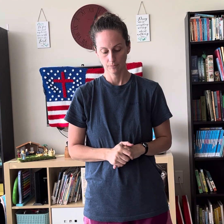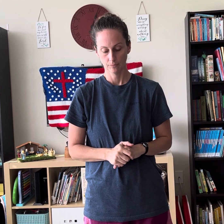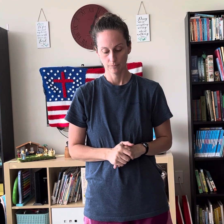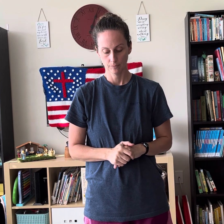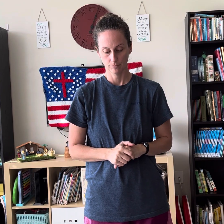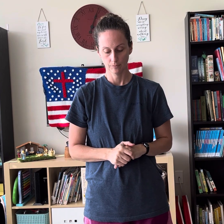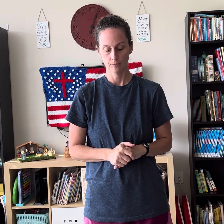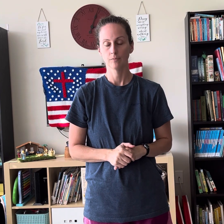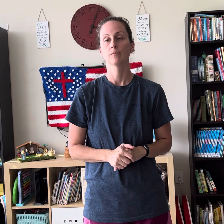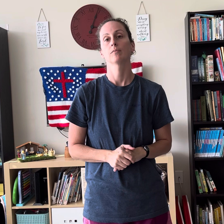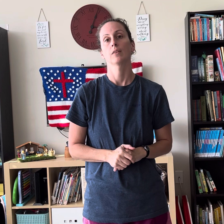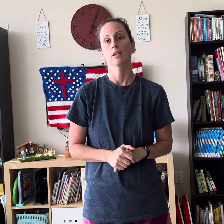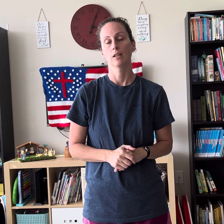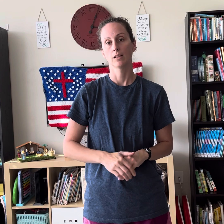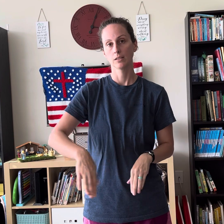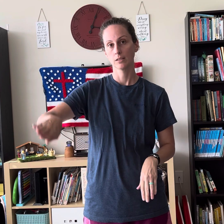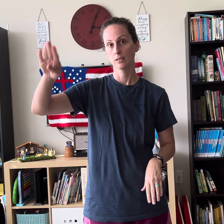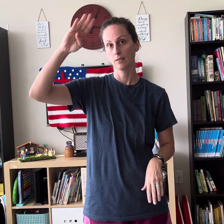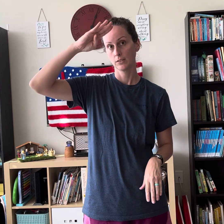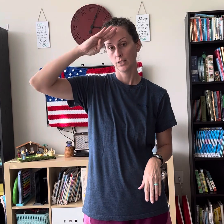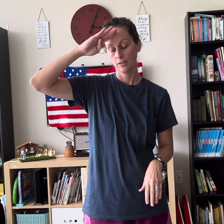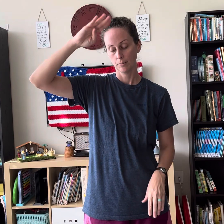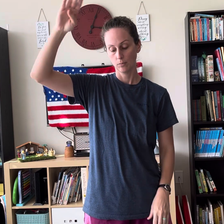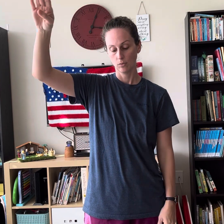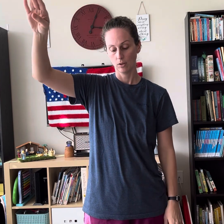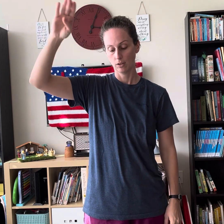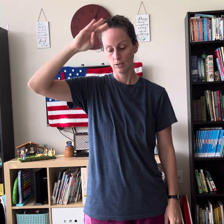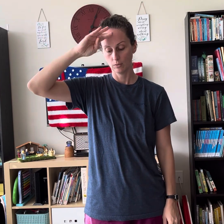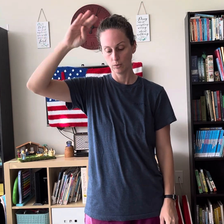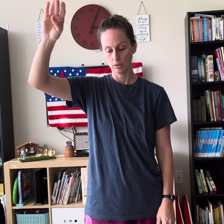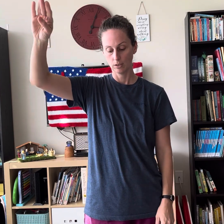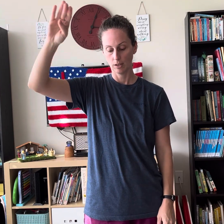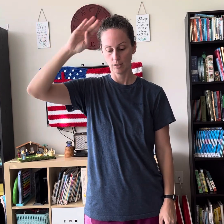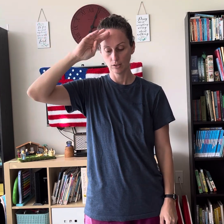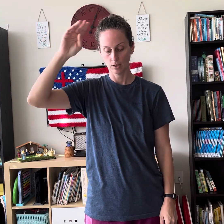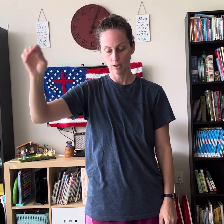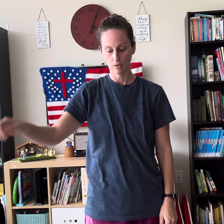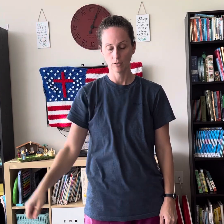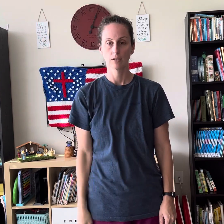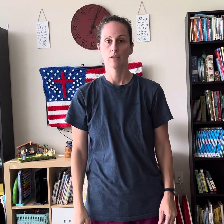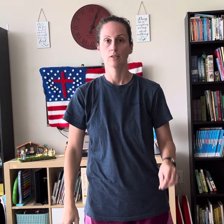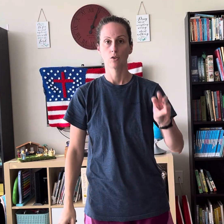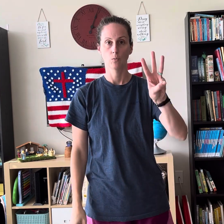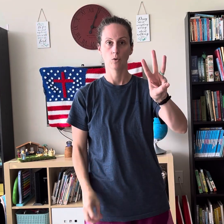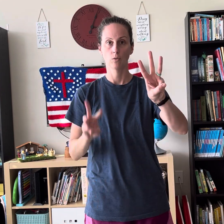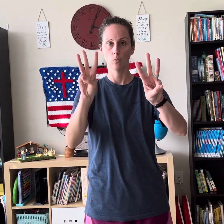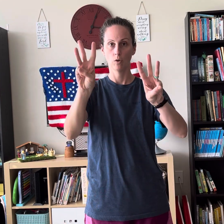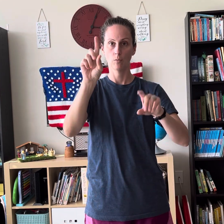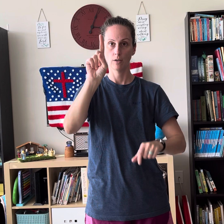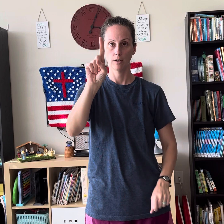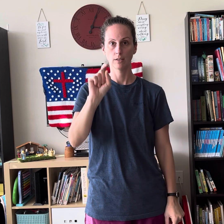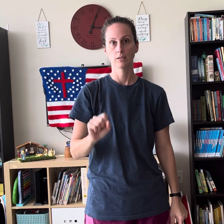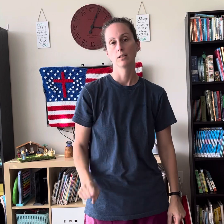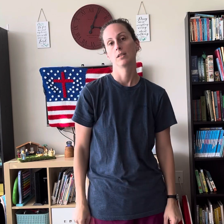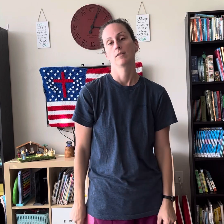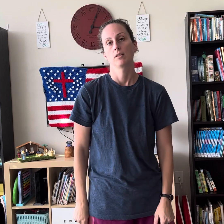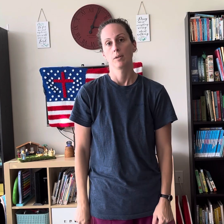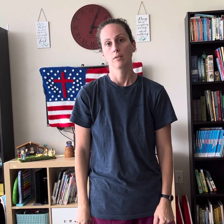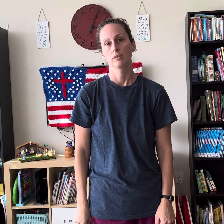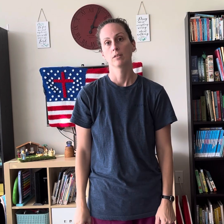I. In 1917, President Wilson asked Congress to enter World War I against the Central Powers